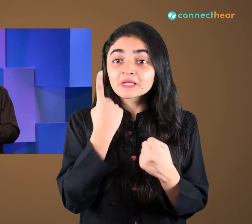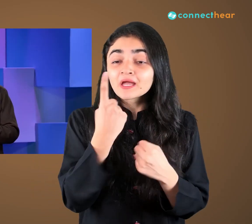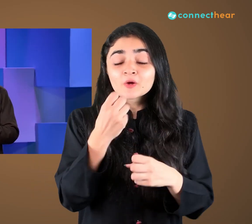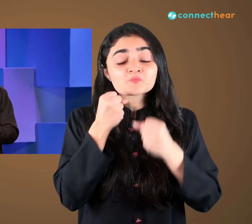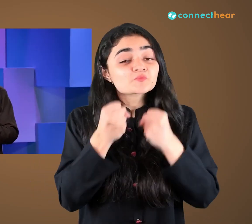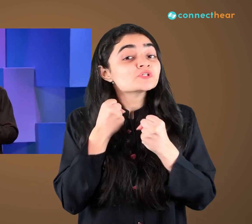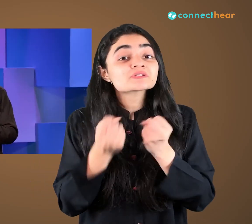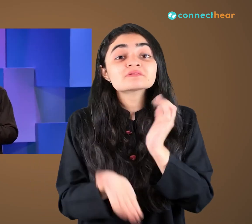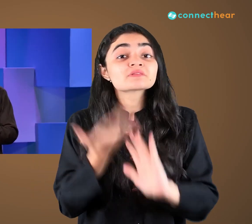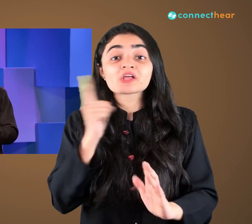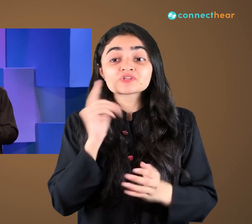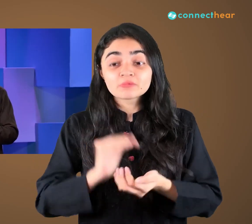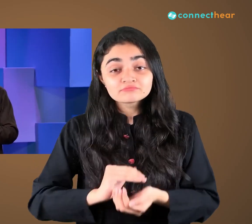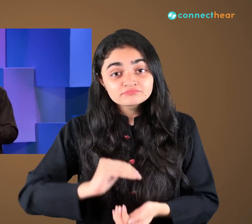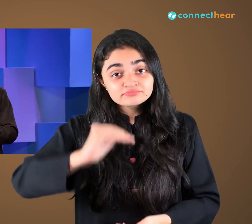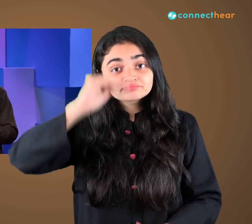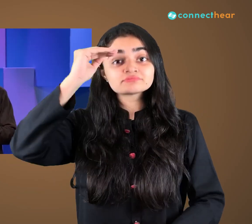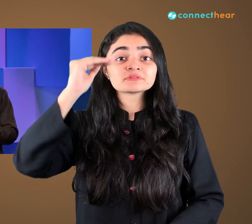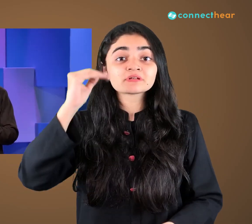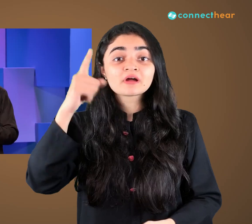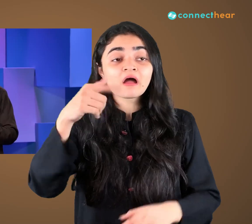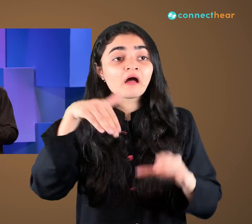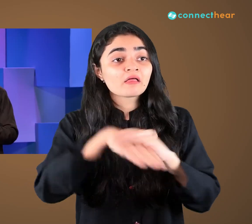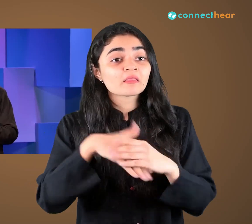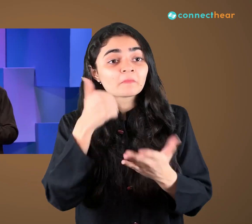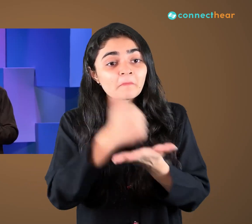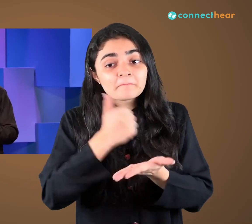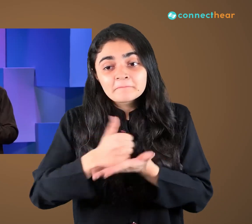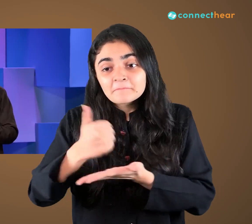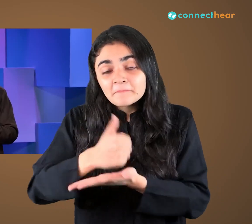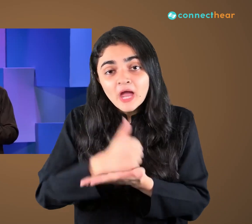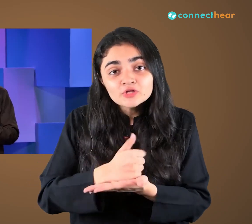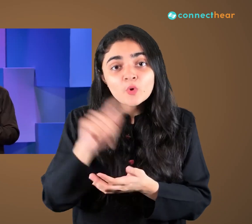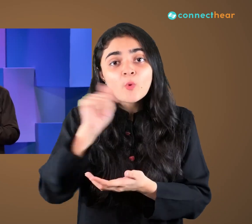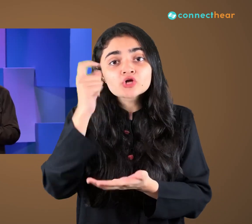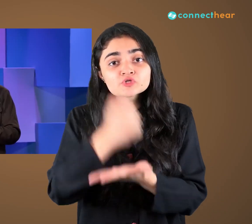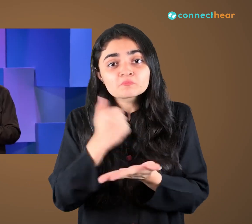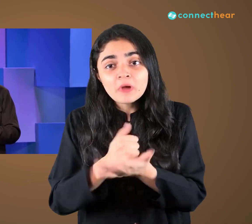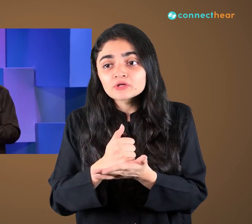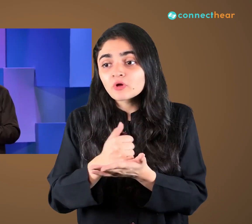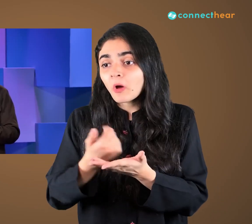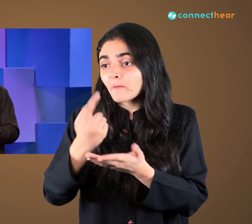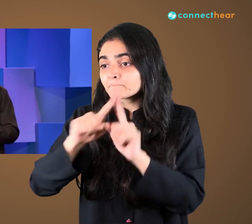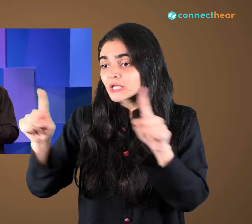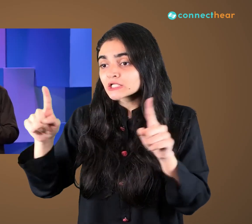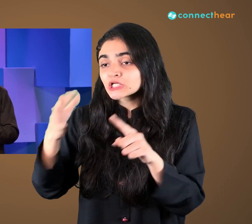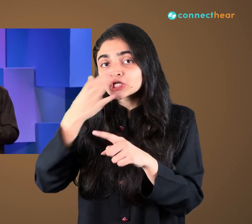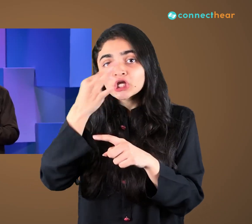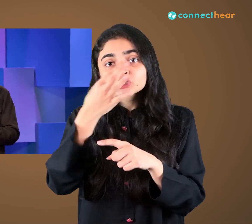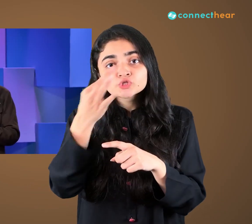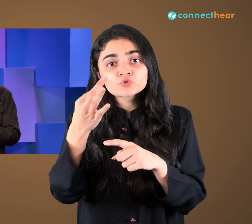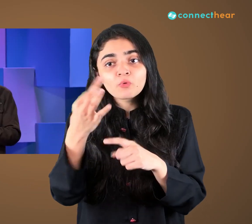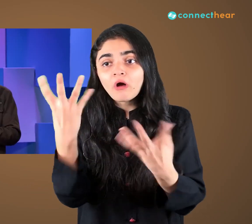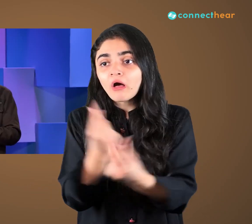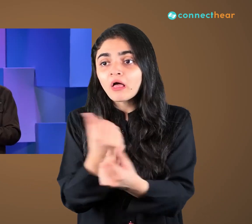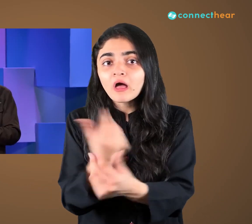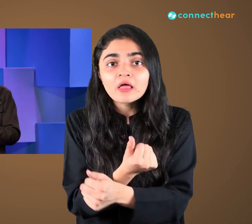So, one of the tough things growing up was sitting on the toilet and running out of toilet paper.